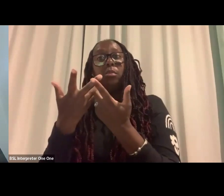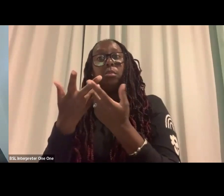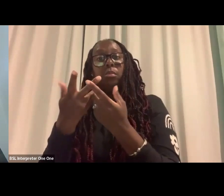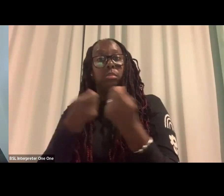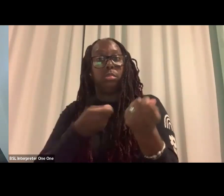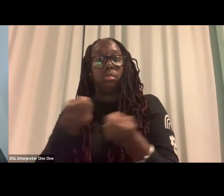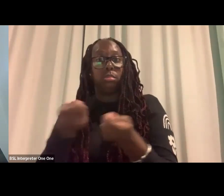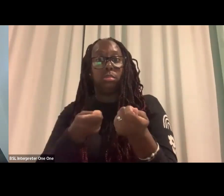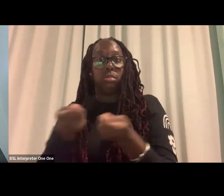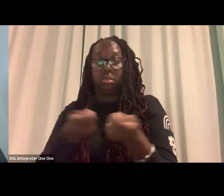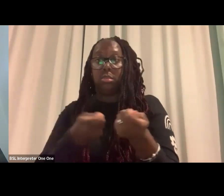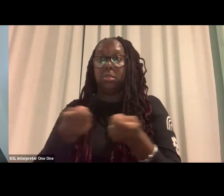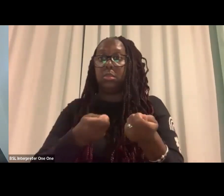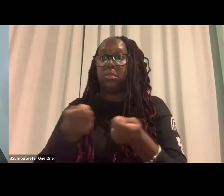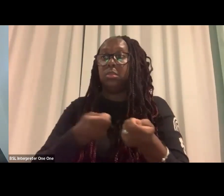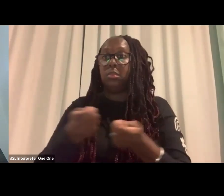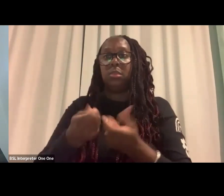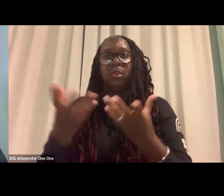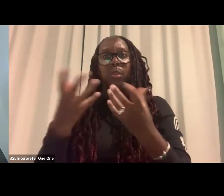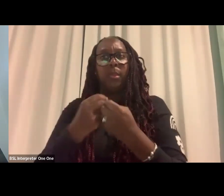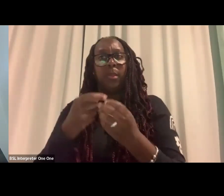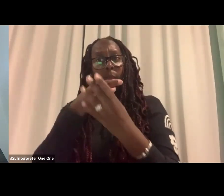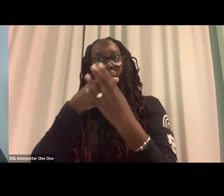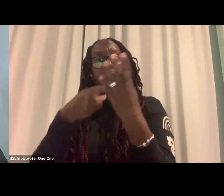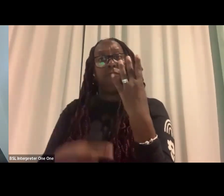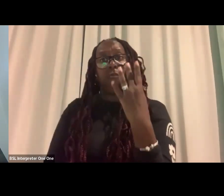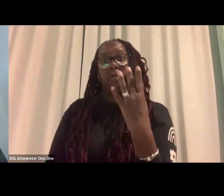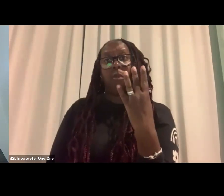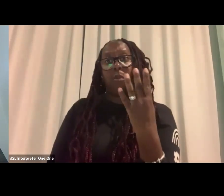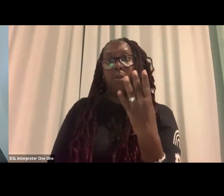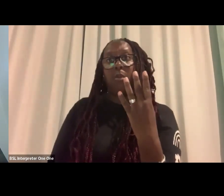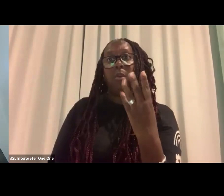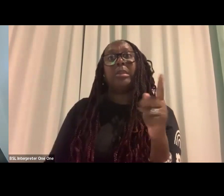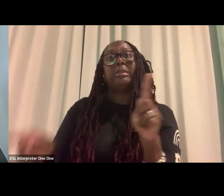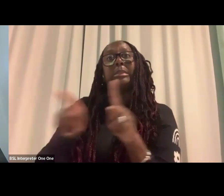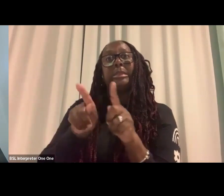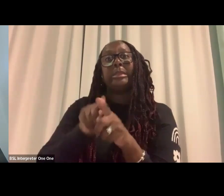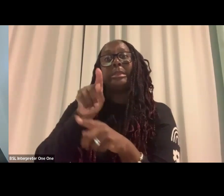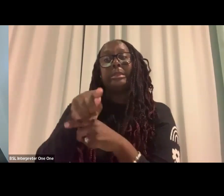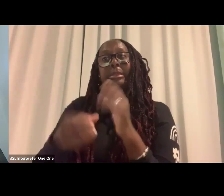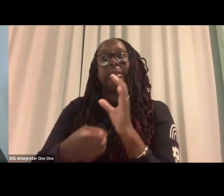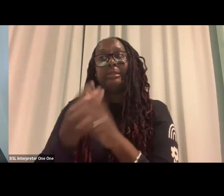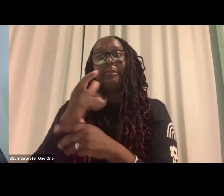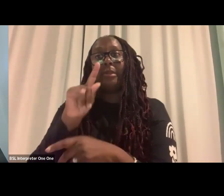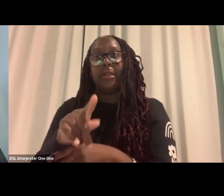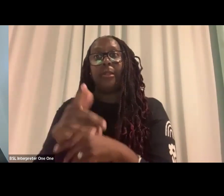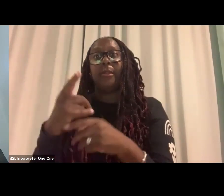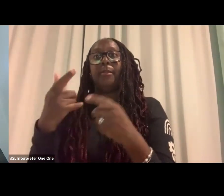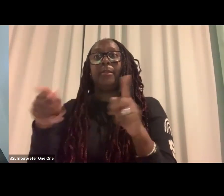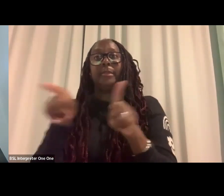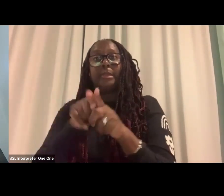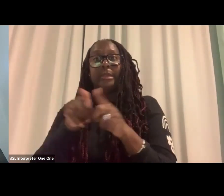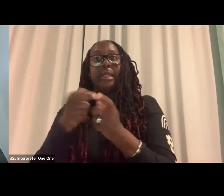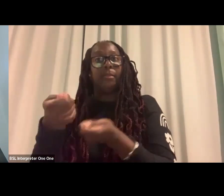So within these 4 pillars reflect Bhutan's holistic approach to development, where economic progress